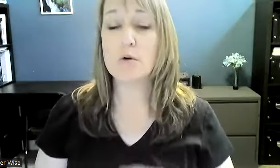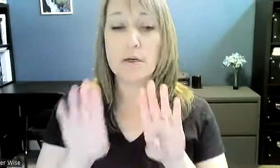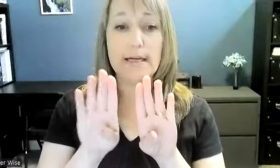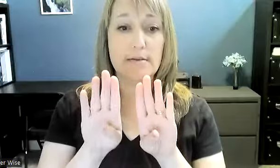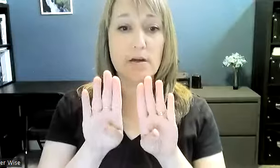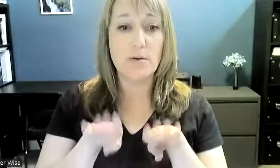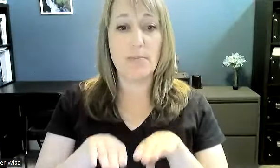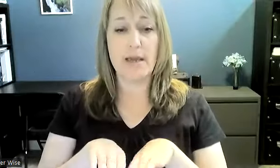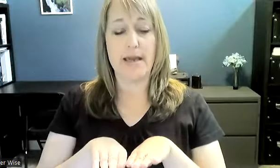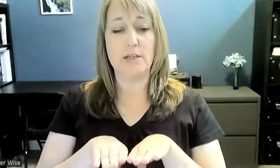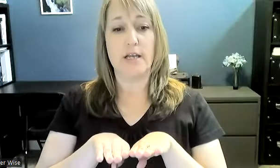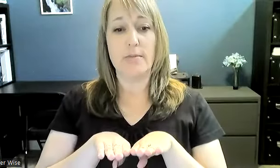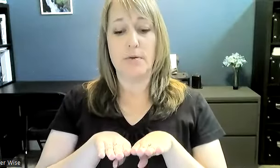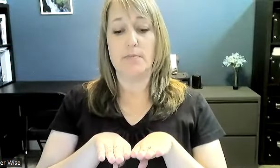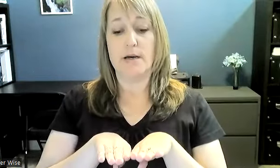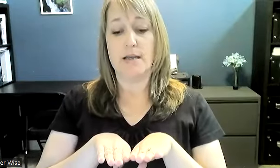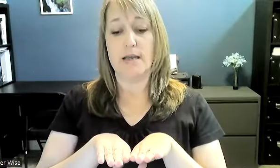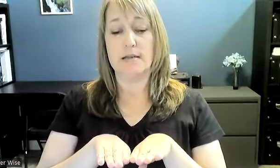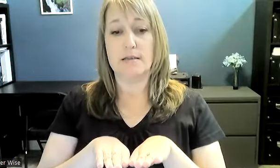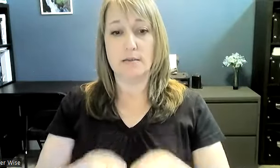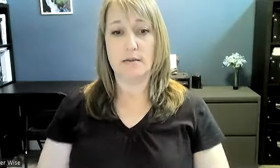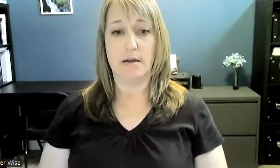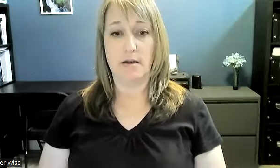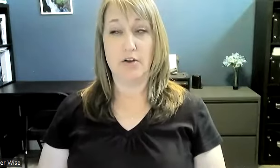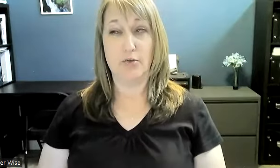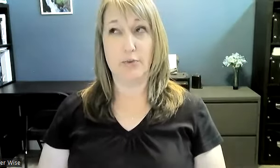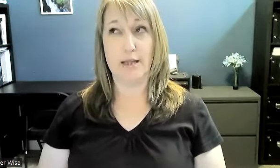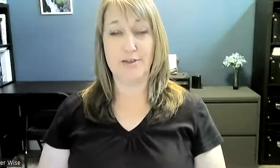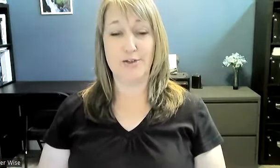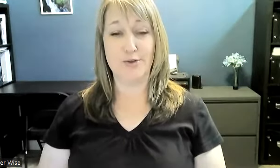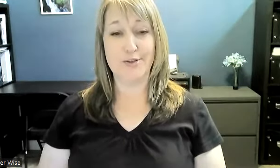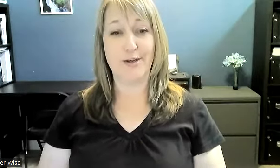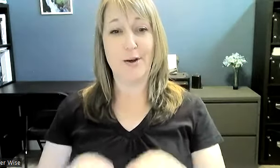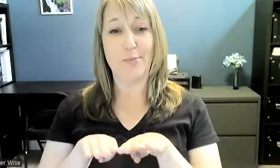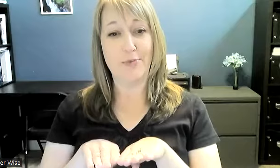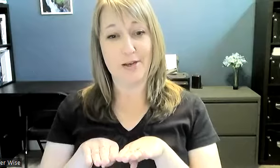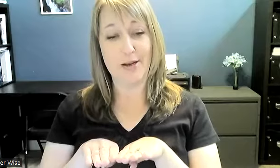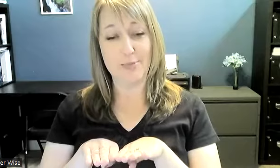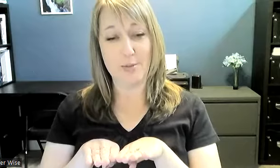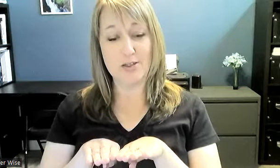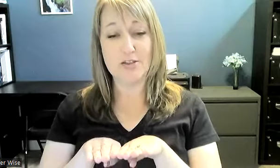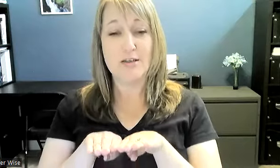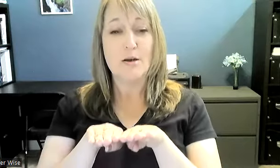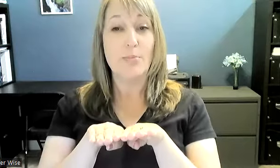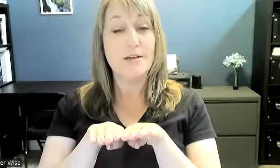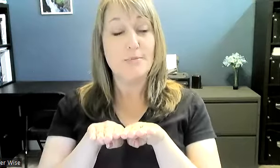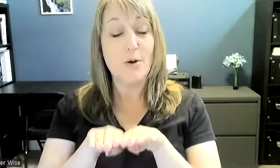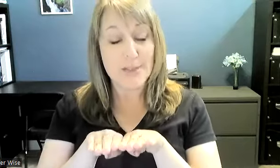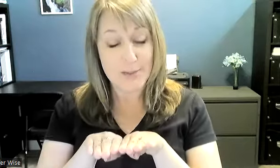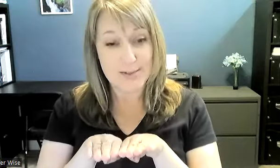Floor is also a B hand shape, but and you relax your shoulders here. I'm moving it up too much, but only so you can